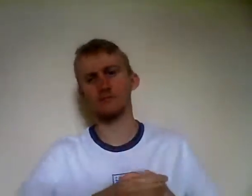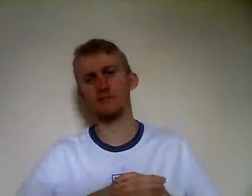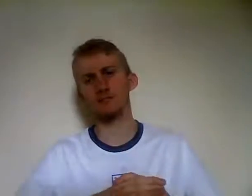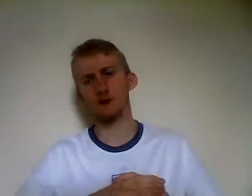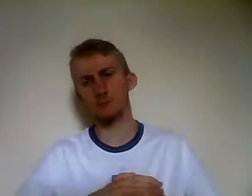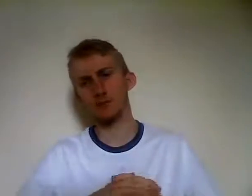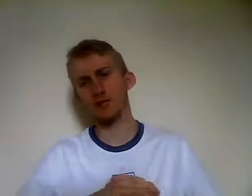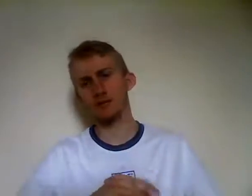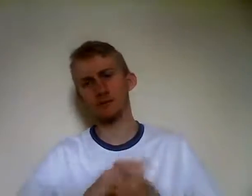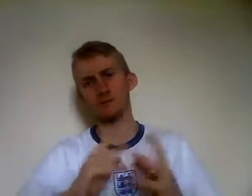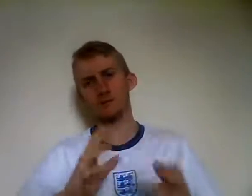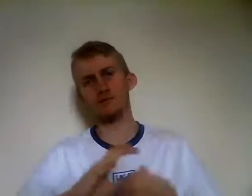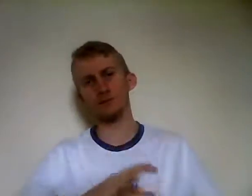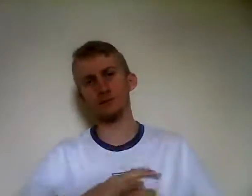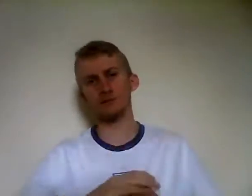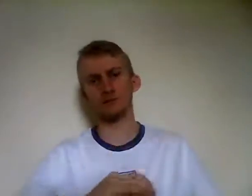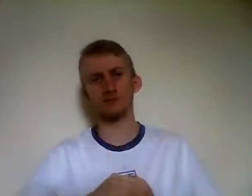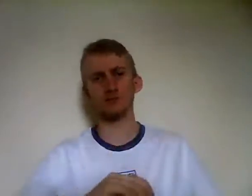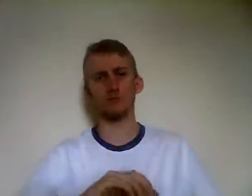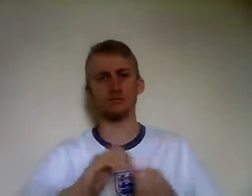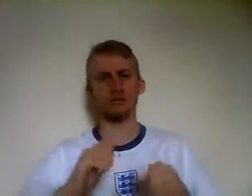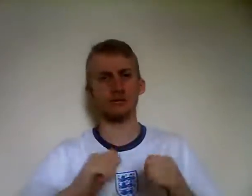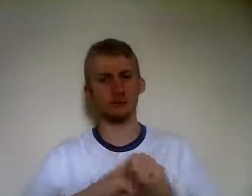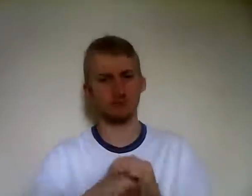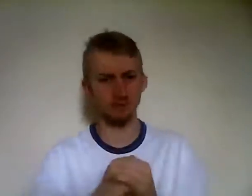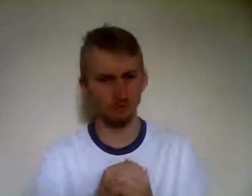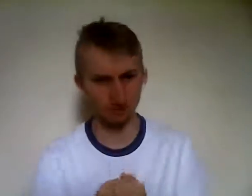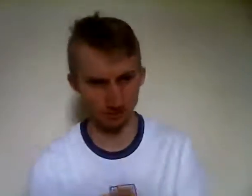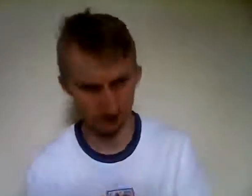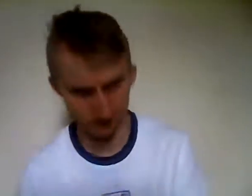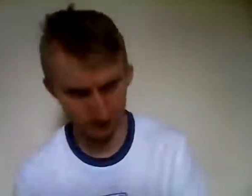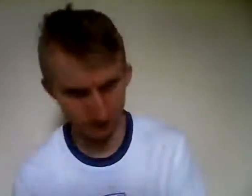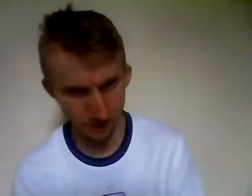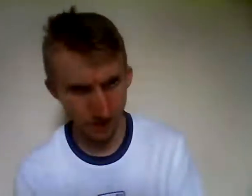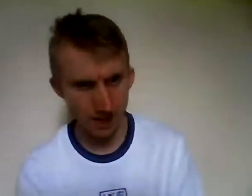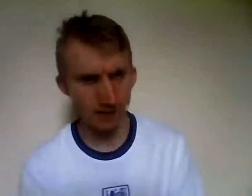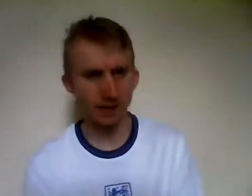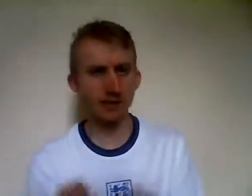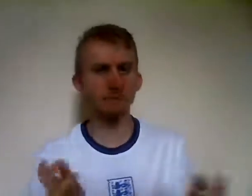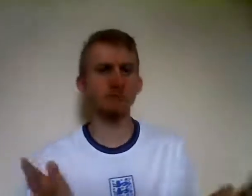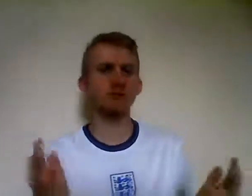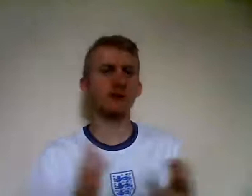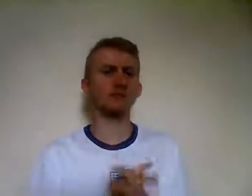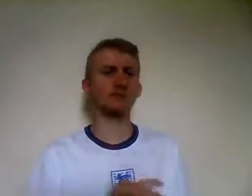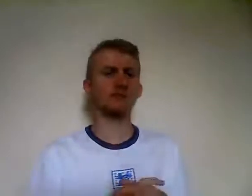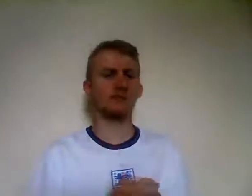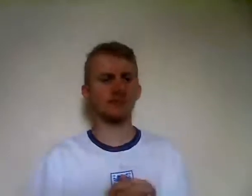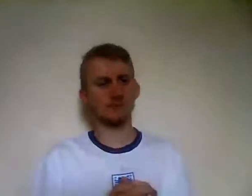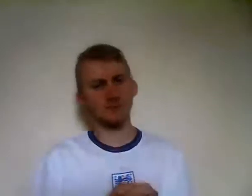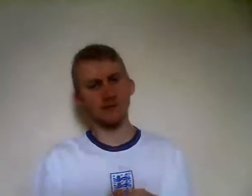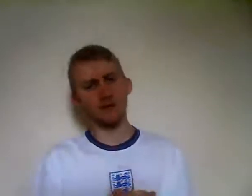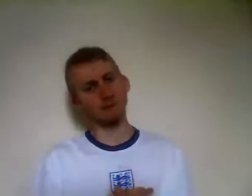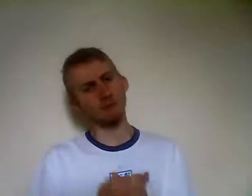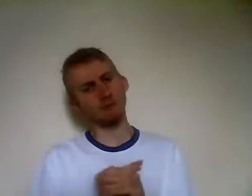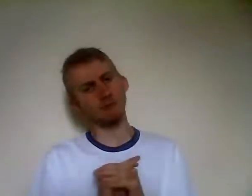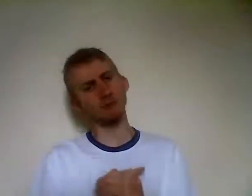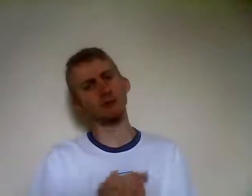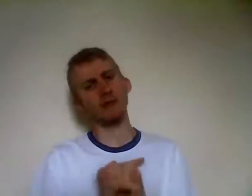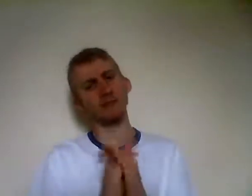Senior Cup, despite the club's financial position and points deduction. In April 2008, Prospect